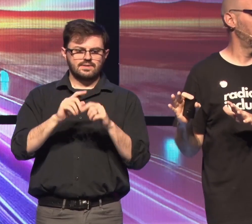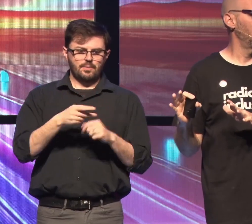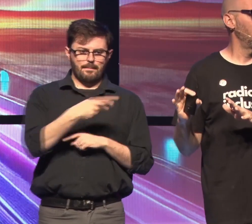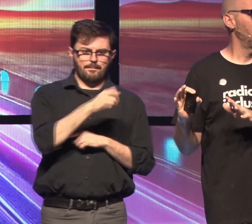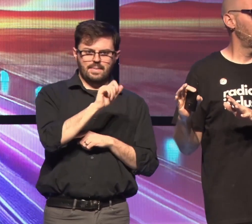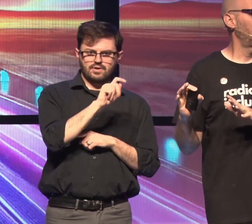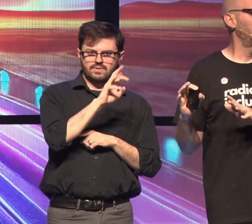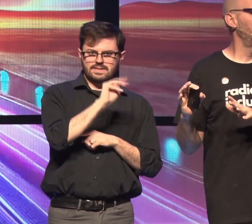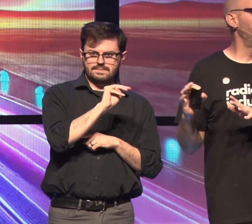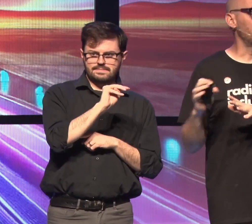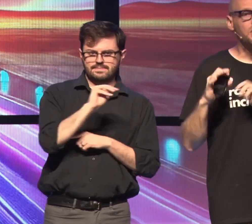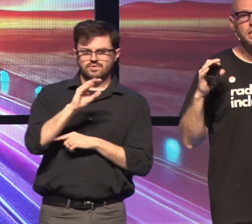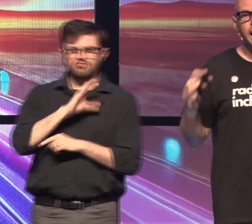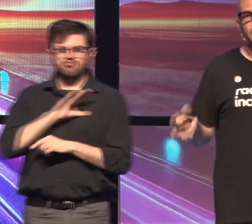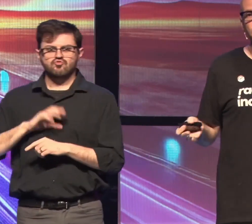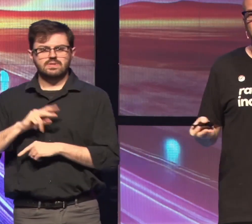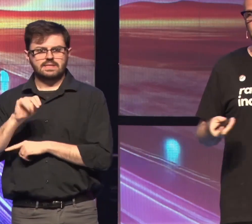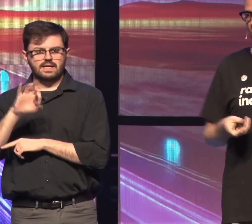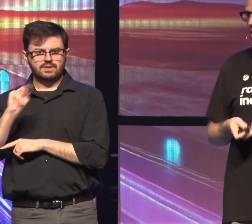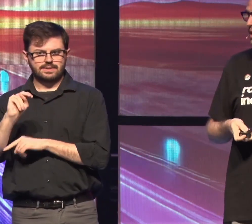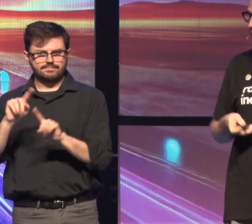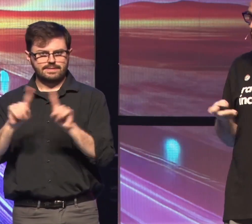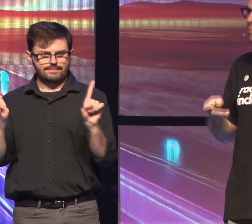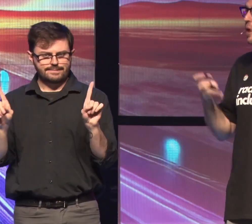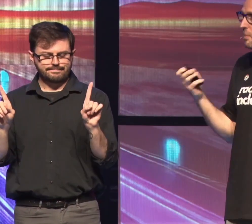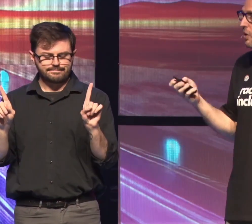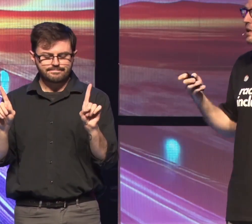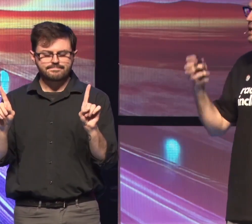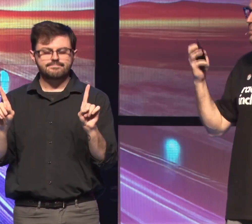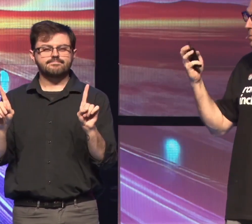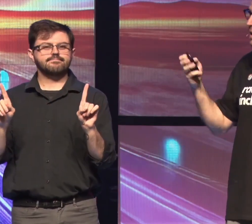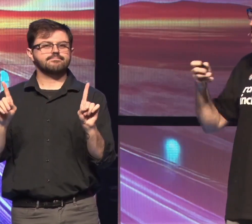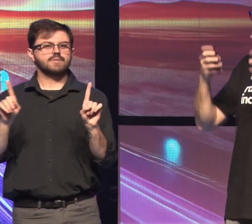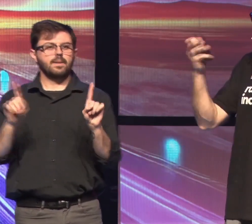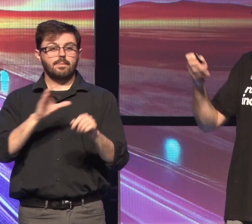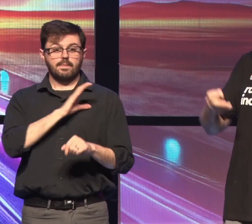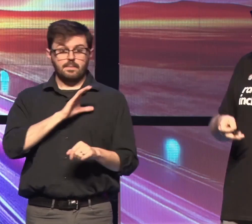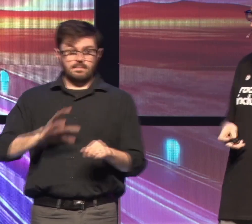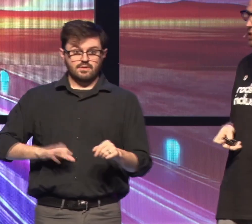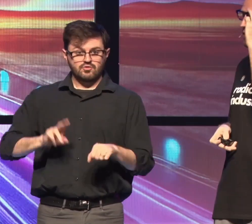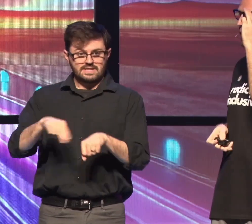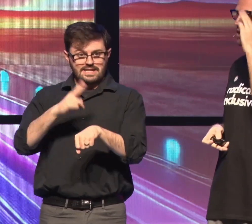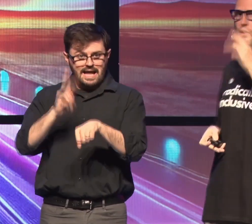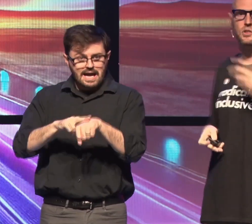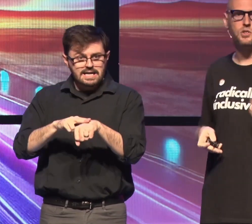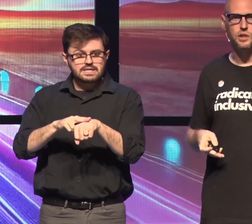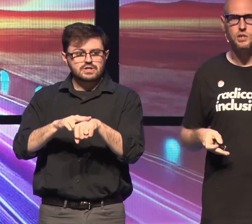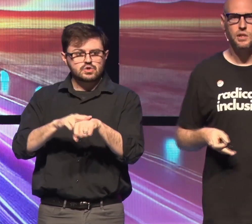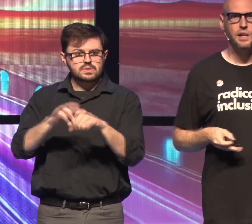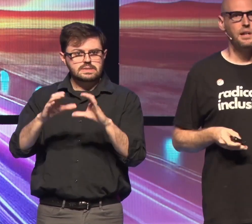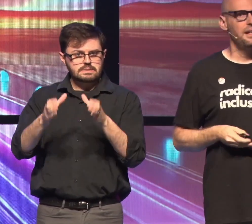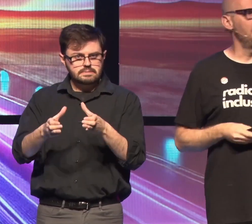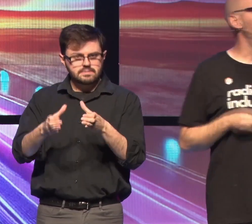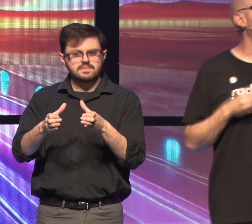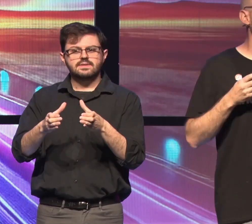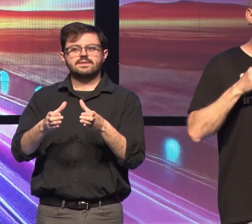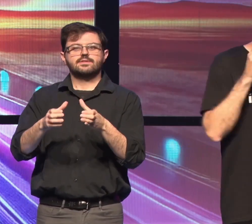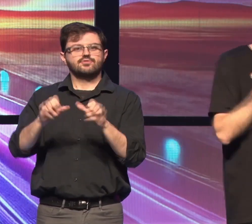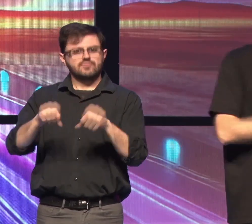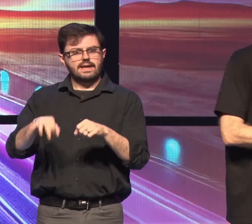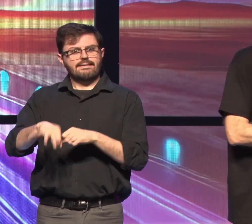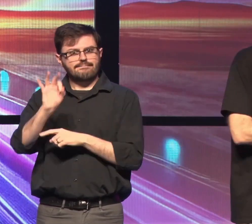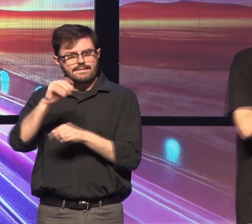nationalist. But Christian nationalism, which is found primarily in segments of the modern evangelical church,